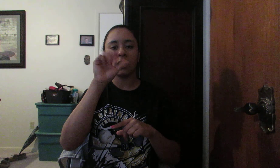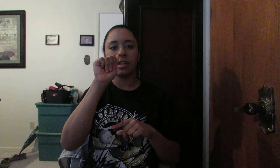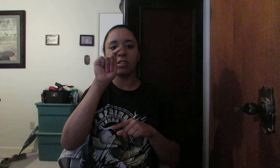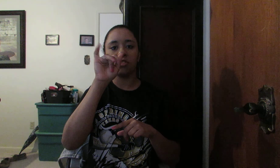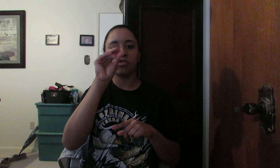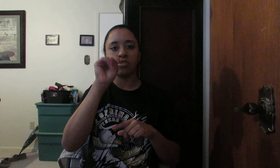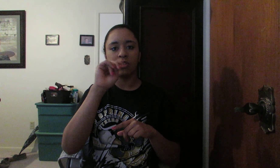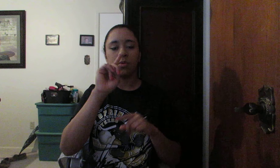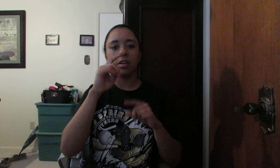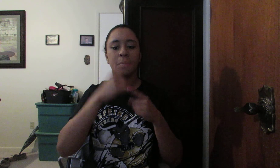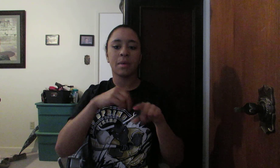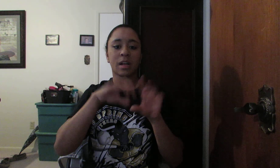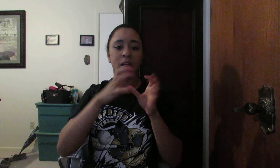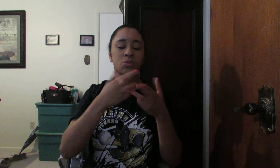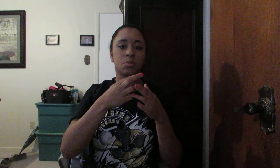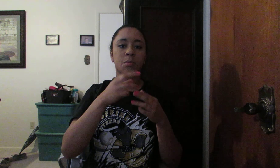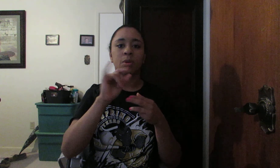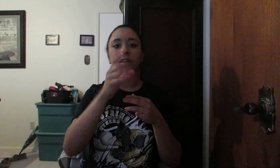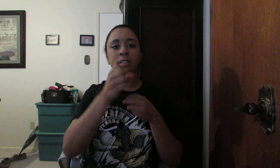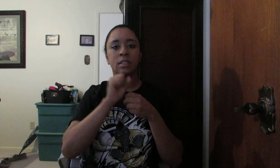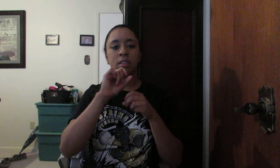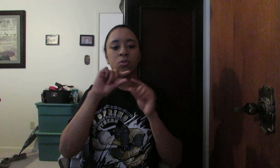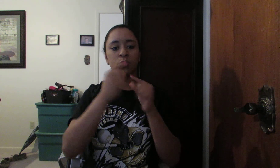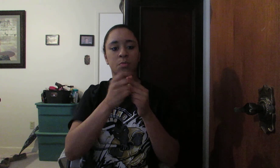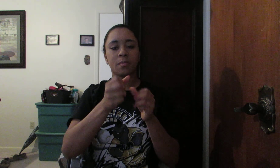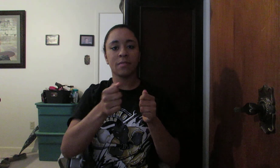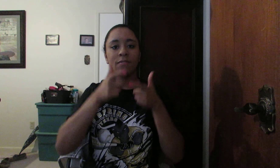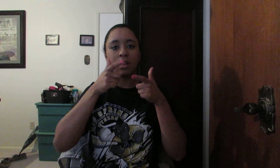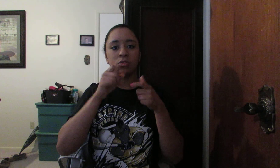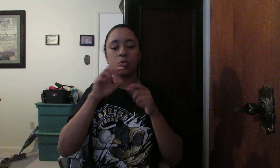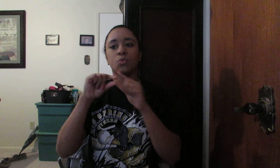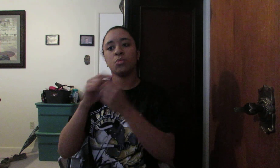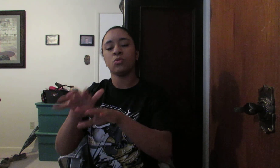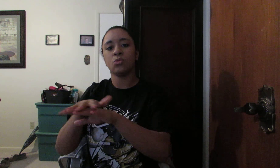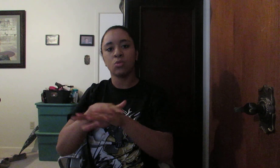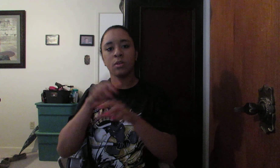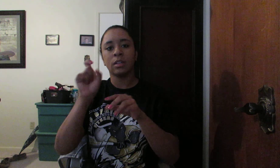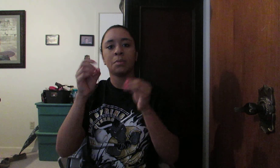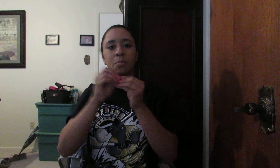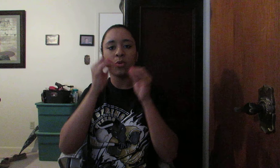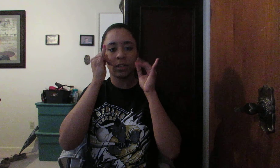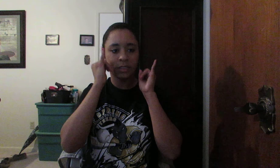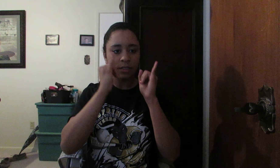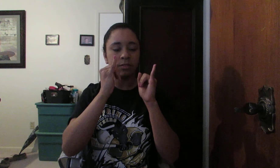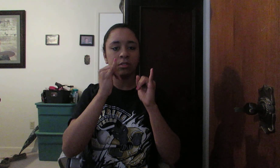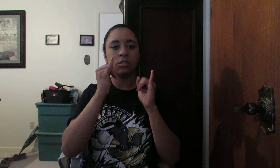where I can take those groups that are faster or those groups that are slower and need more individual attention, and I can